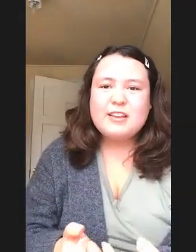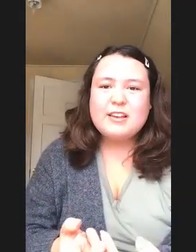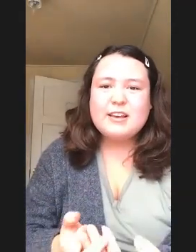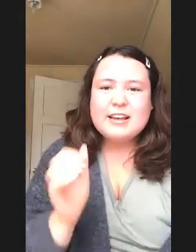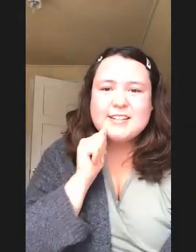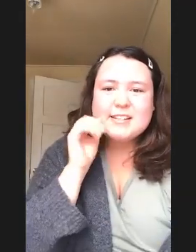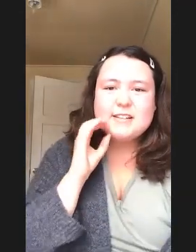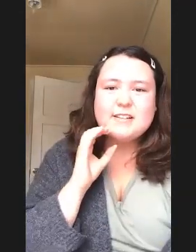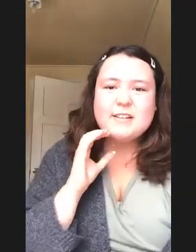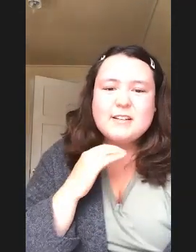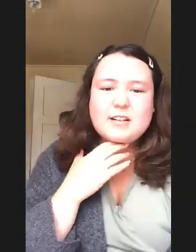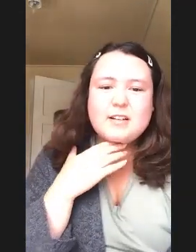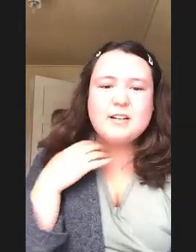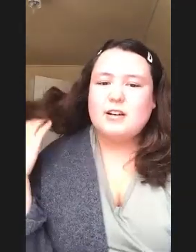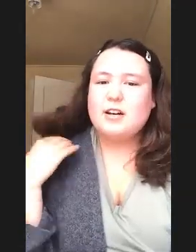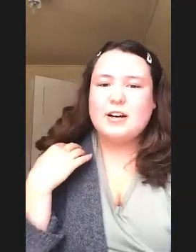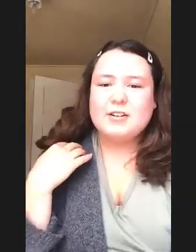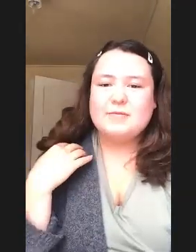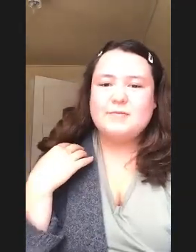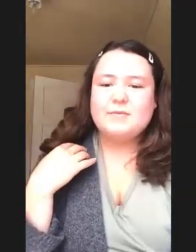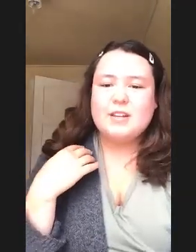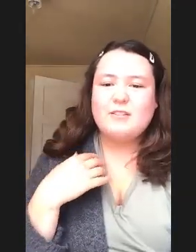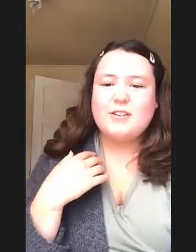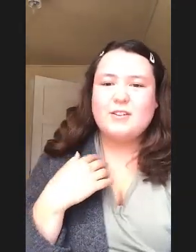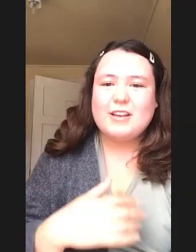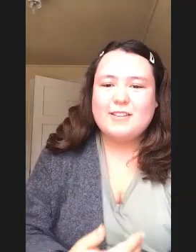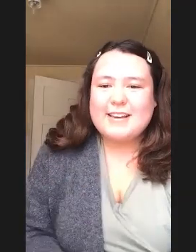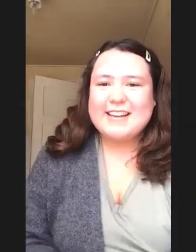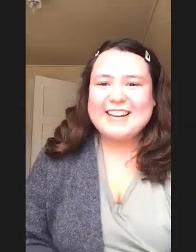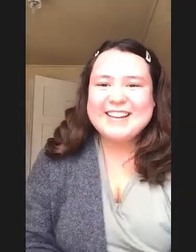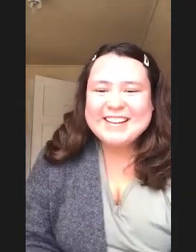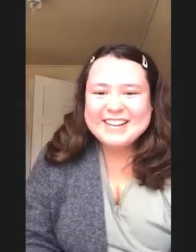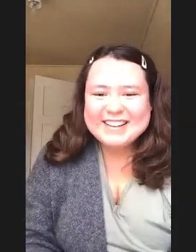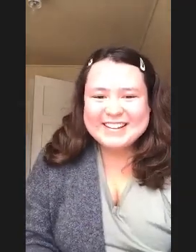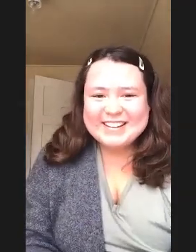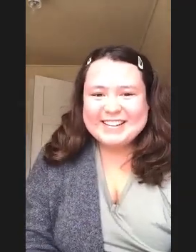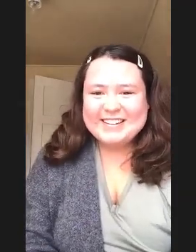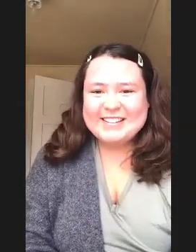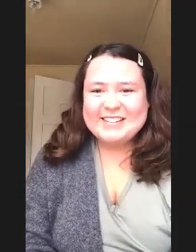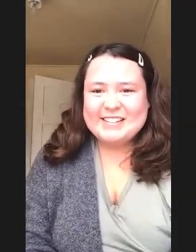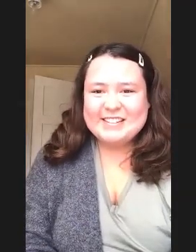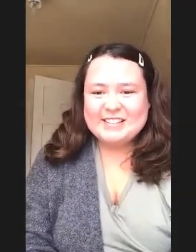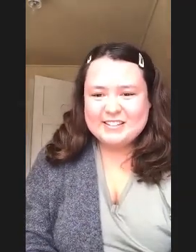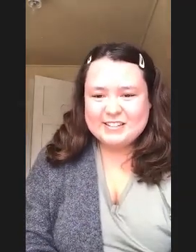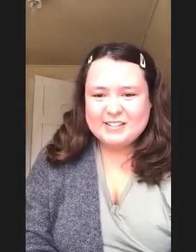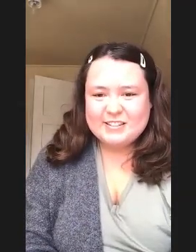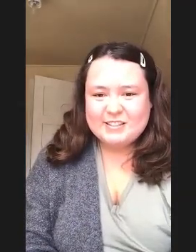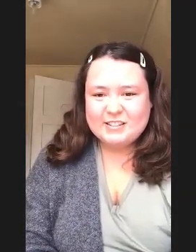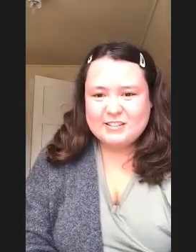Family, auntie. Are we doing okay with that? Yeah, Tiffany's asking, what if you have two